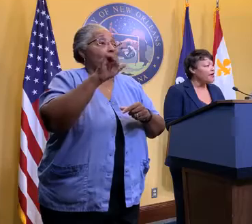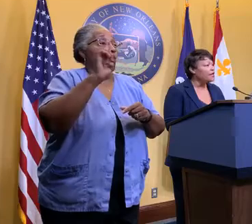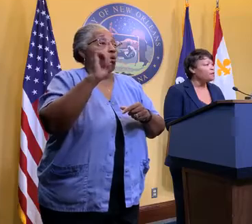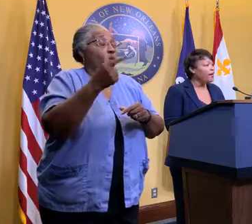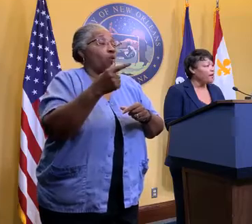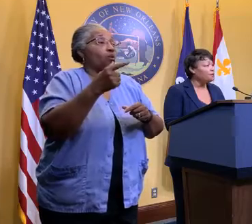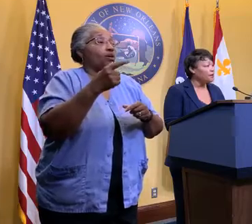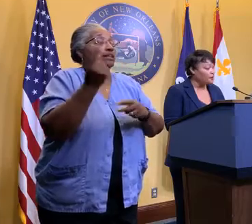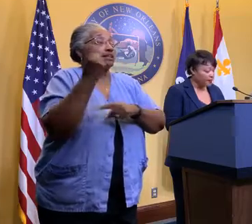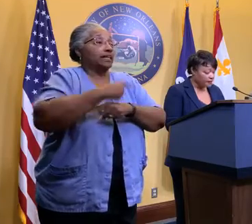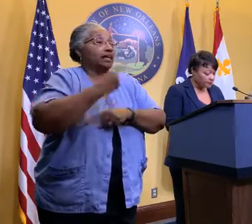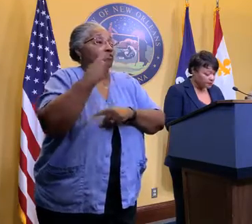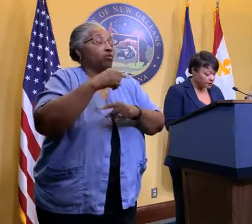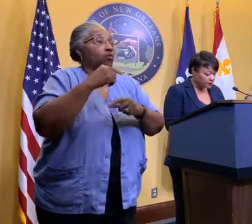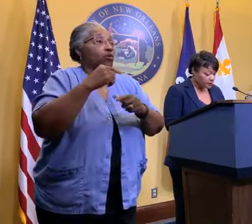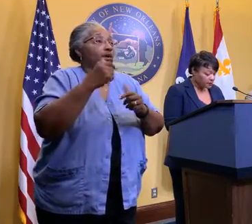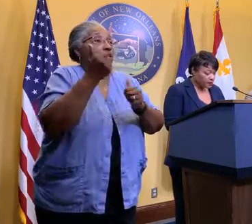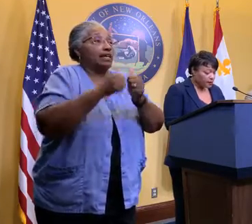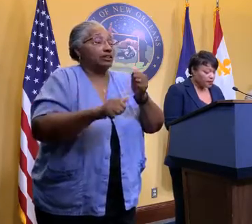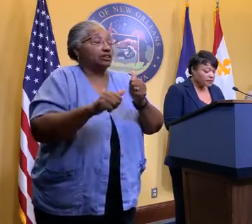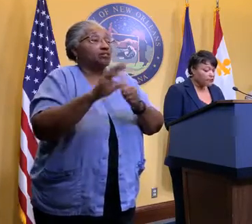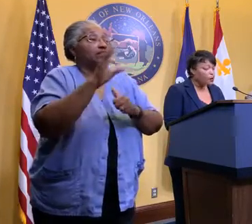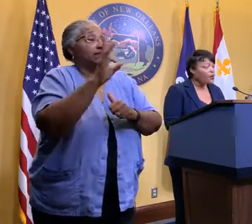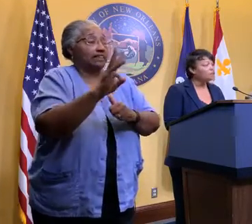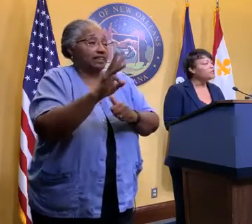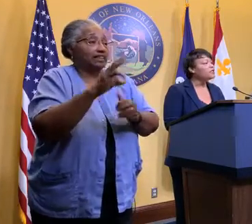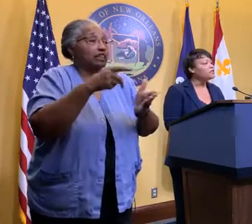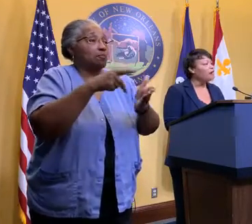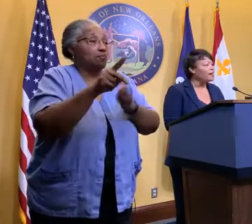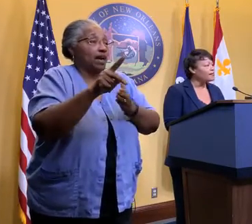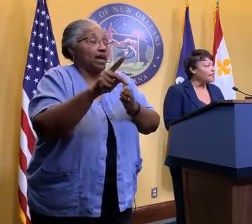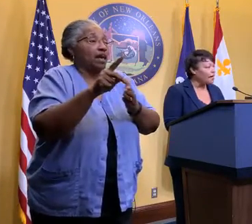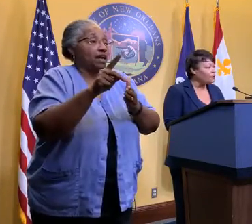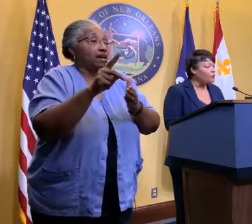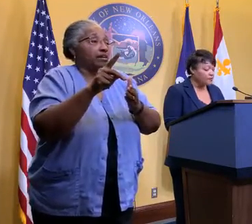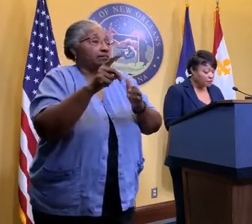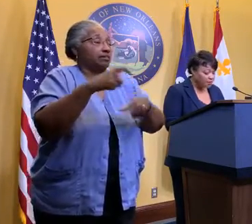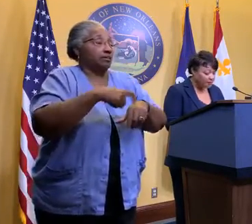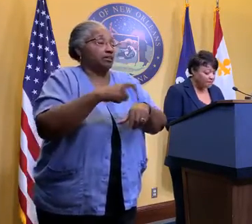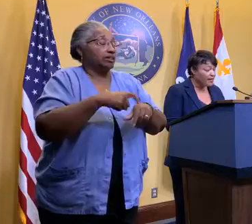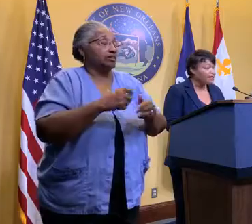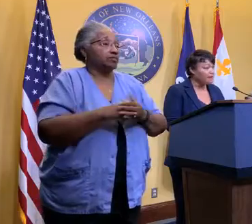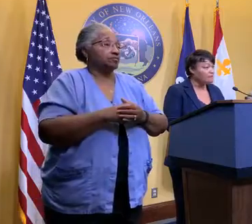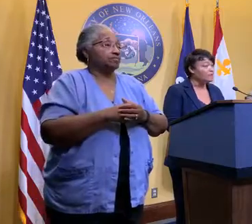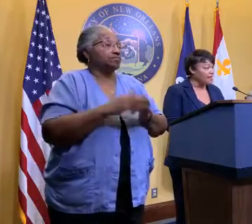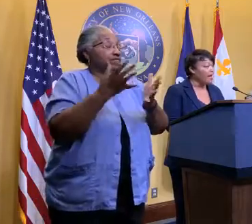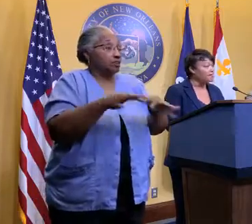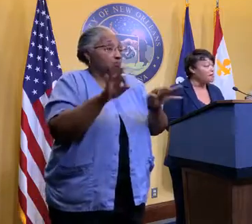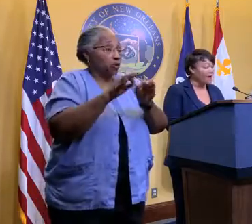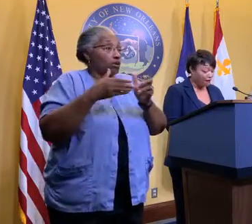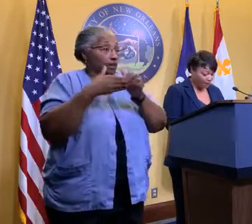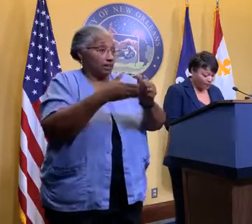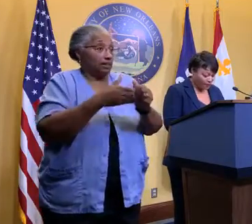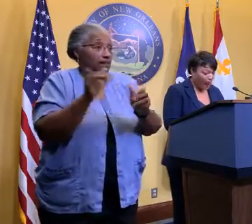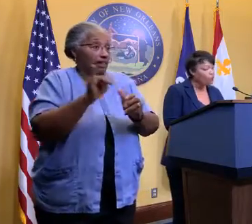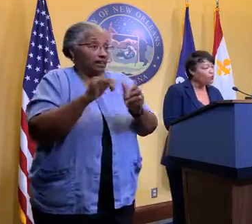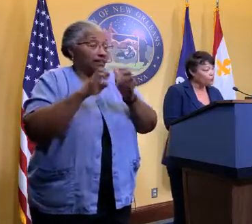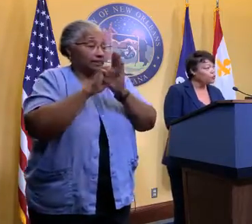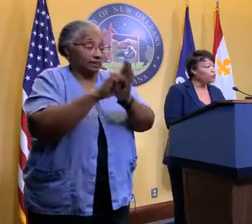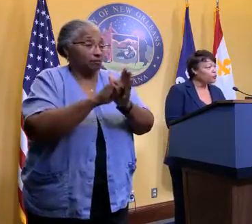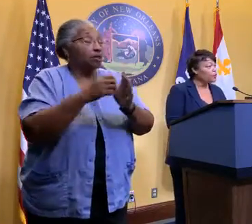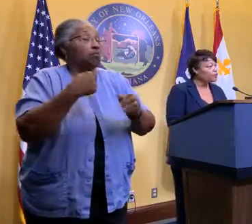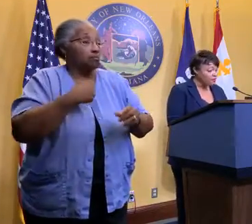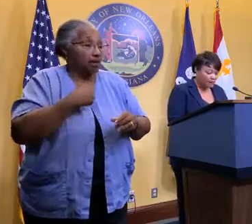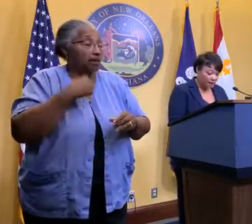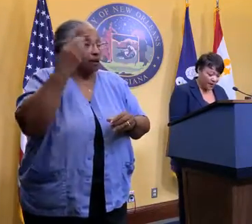6 remaining pay periods. It's important to lead by example, and so that means that me as mayor, I